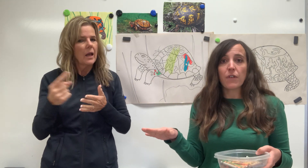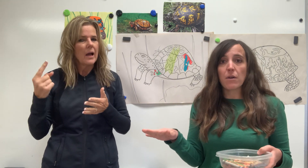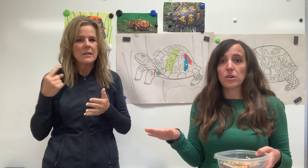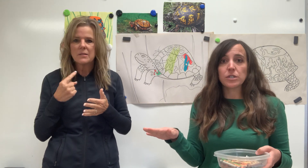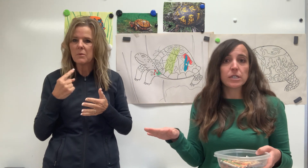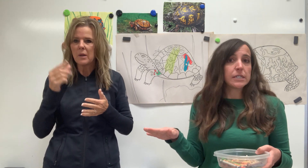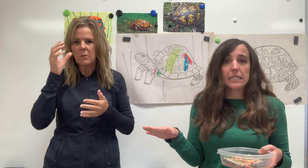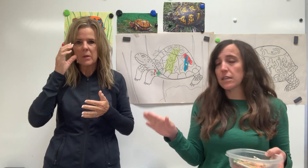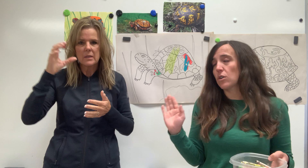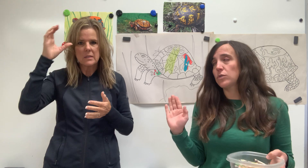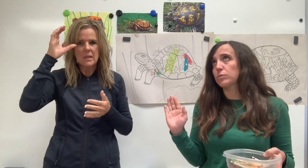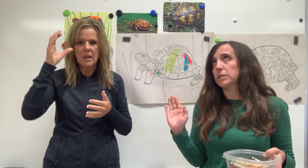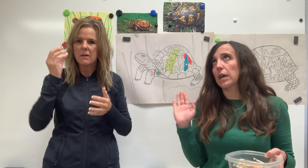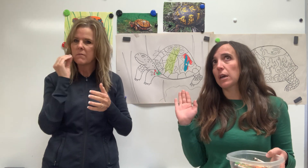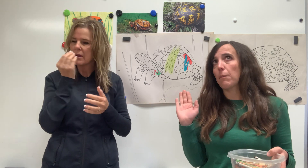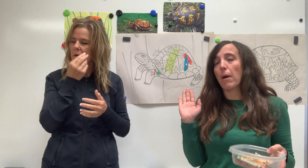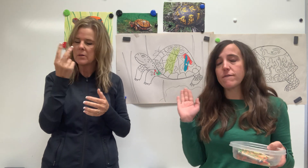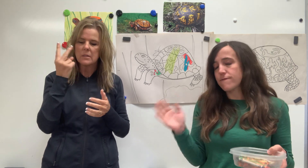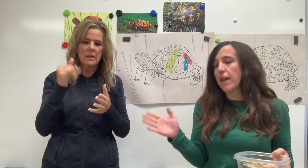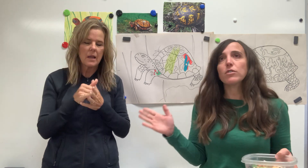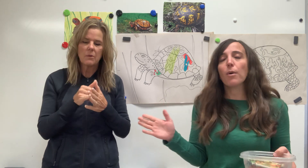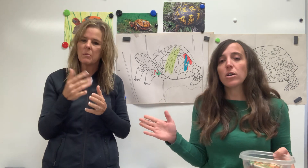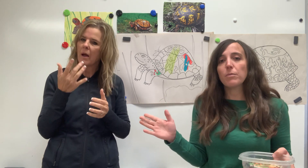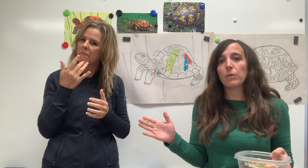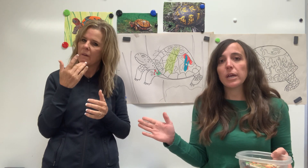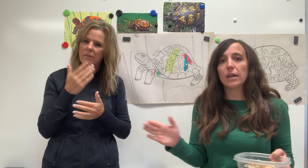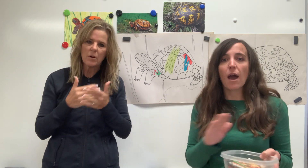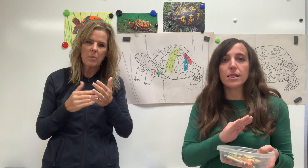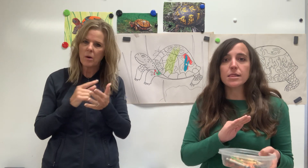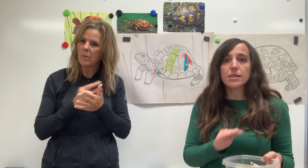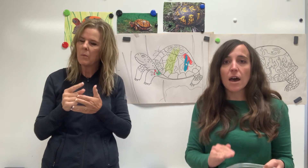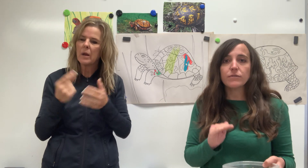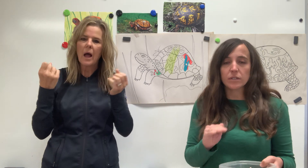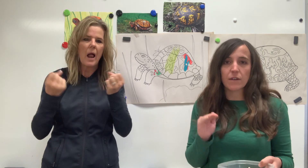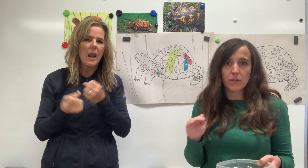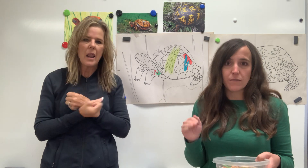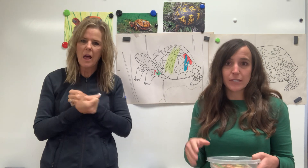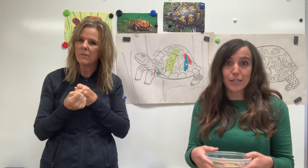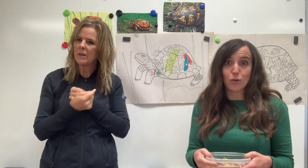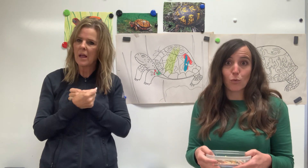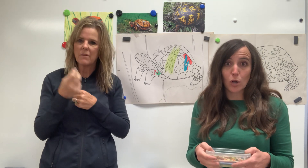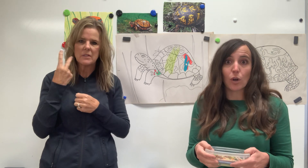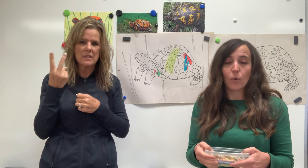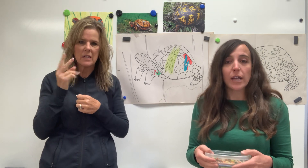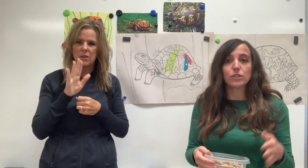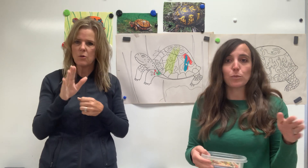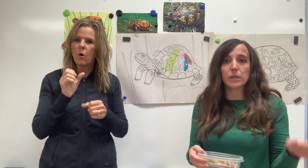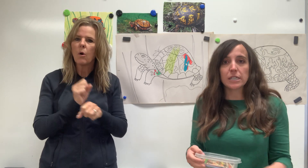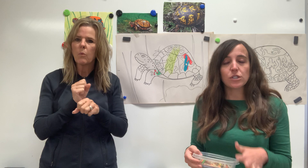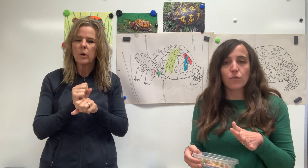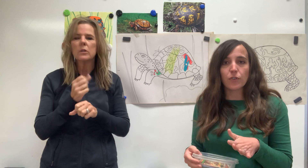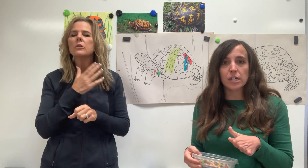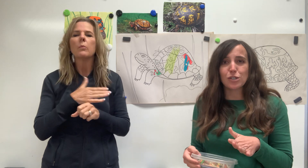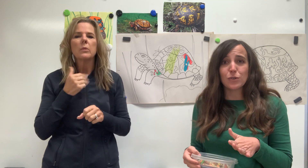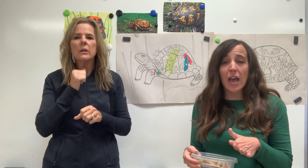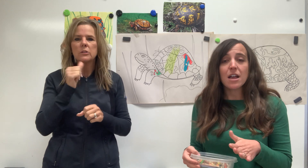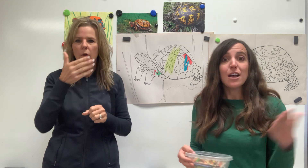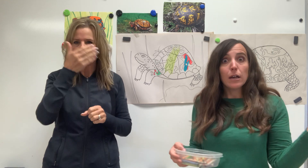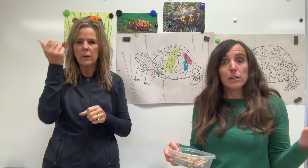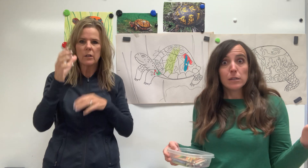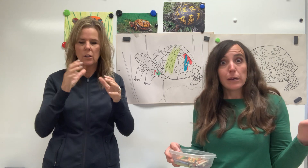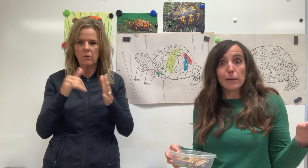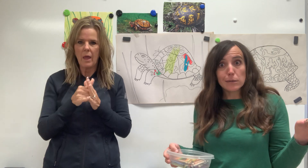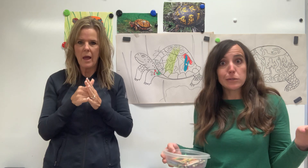with the sunflowers, seeing those was like my favorite part of my week. I loved, loved, loved seeing your work. Okay, so please don't forget to do